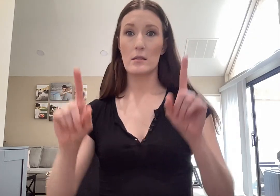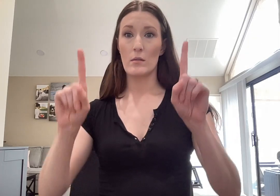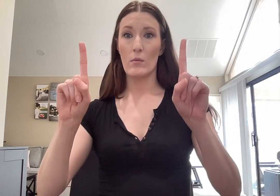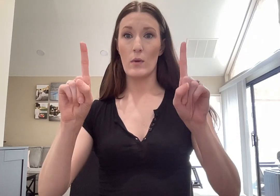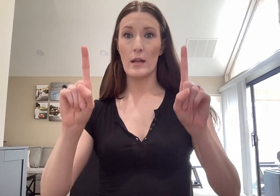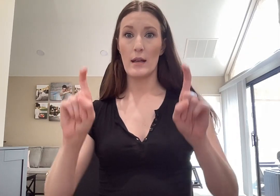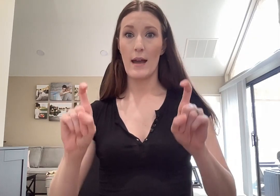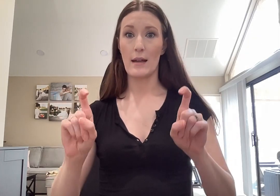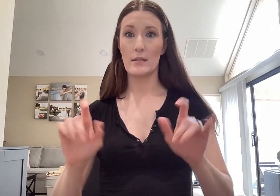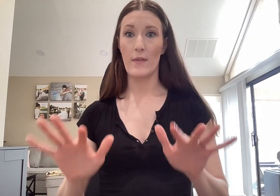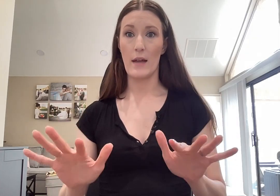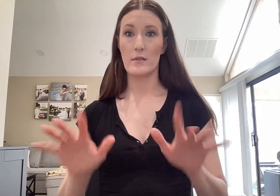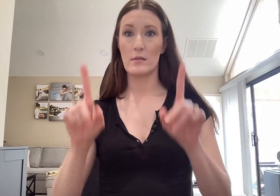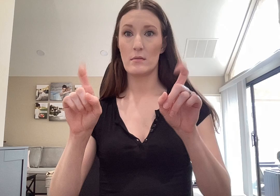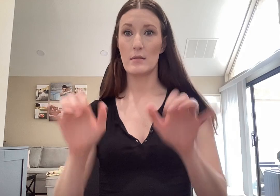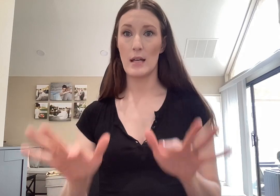Test, 1 X 5's. Test.